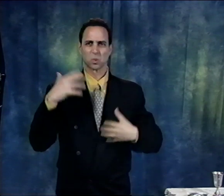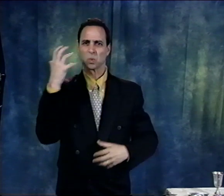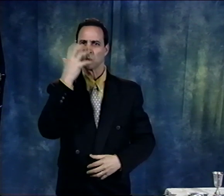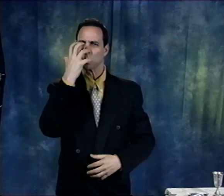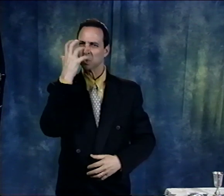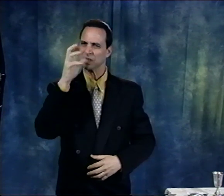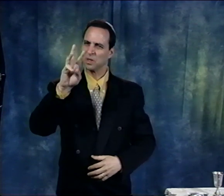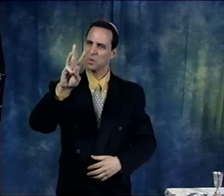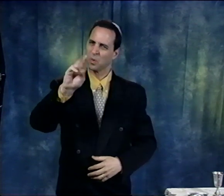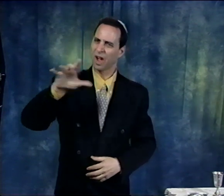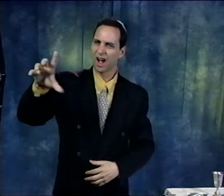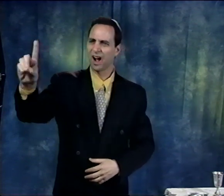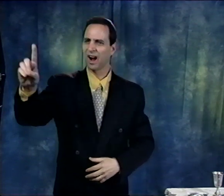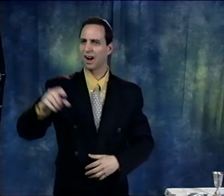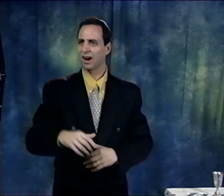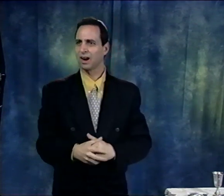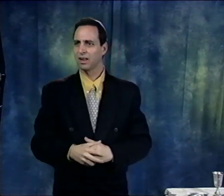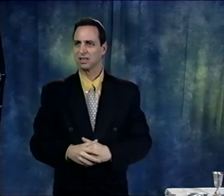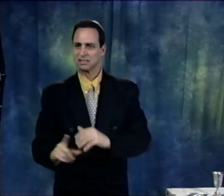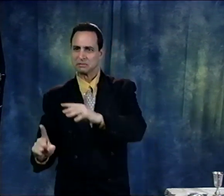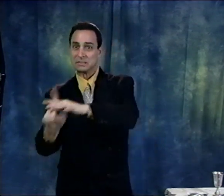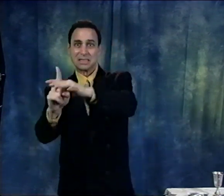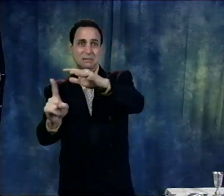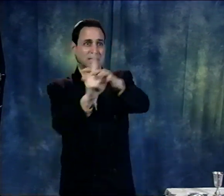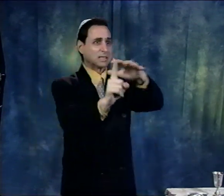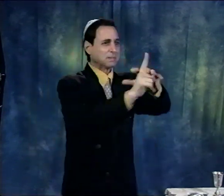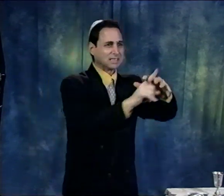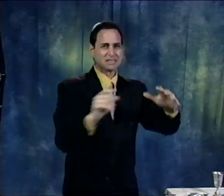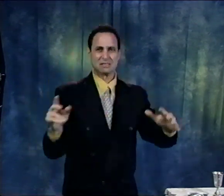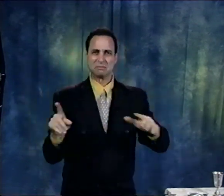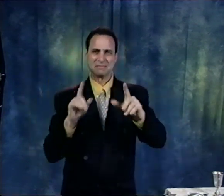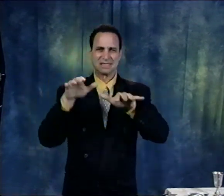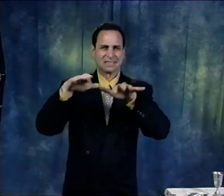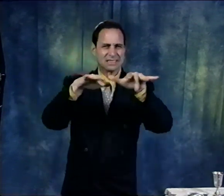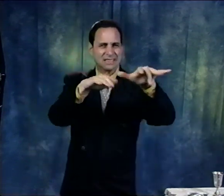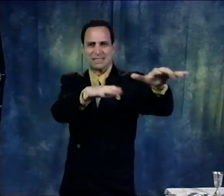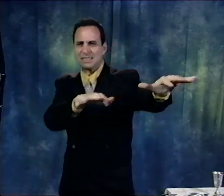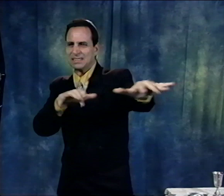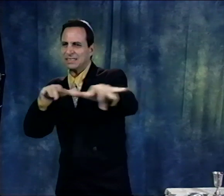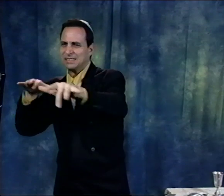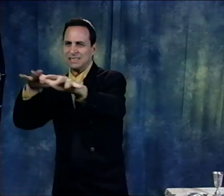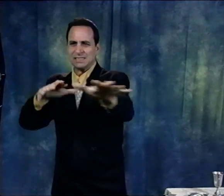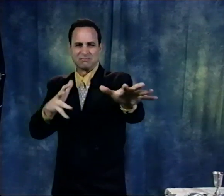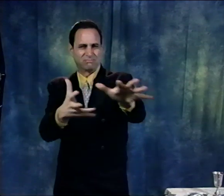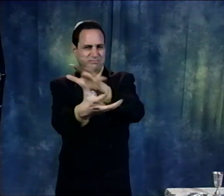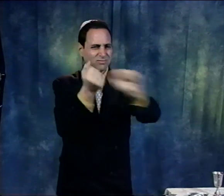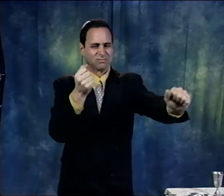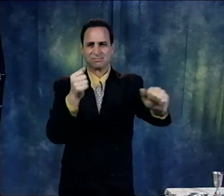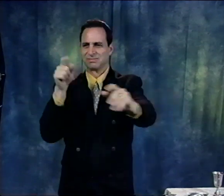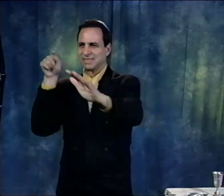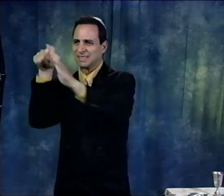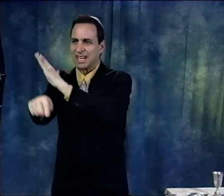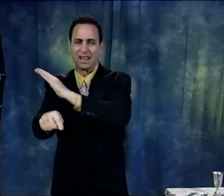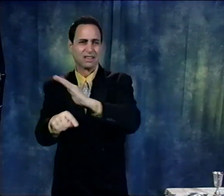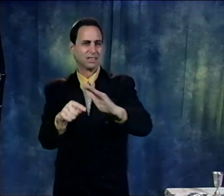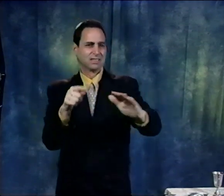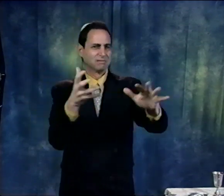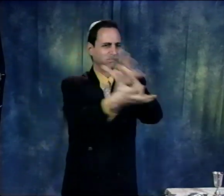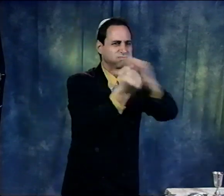wild animals. The wild animals suddenly appeared, killing and destroying everything in